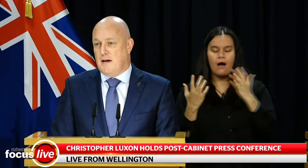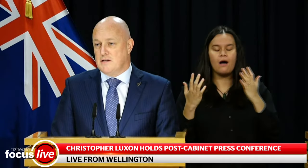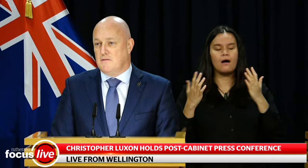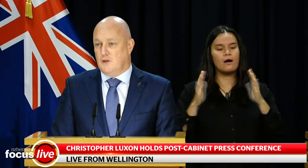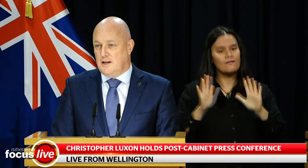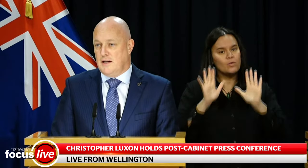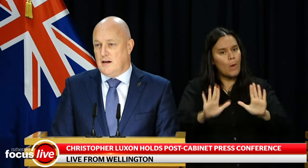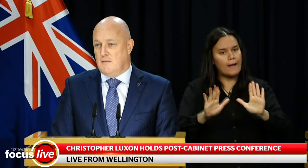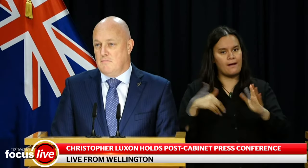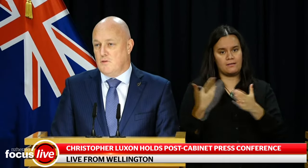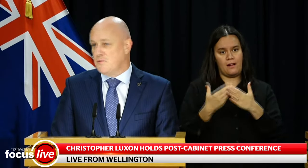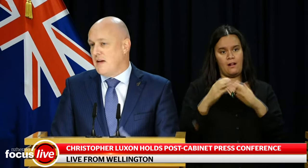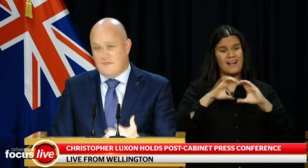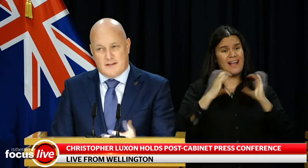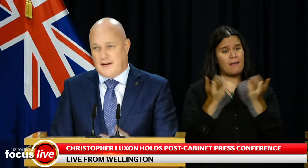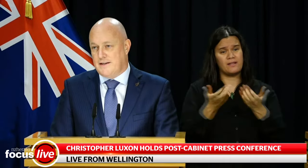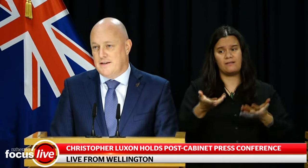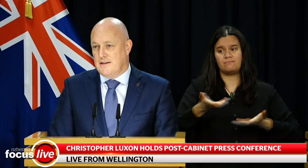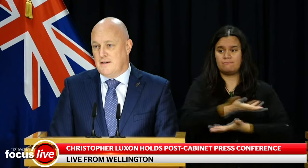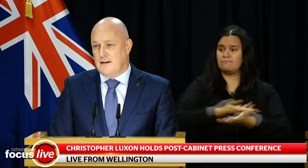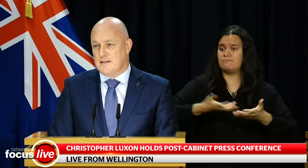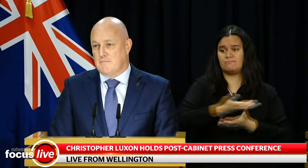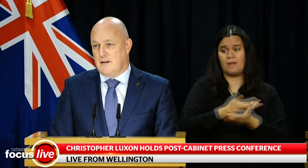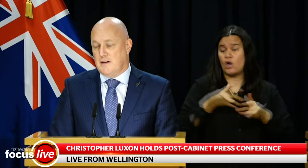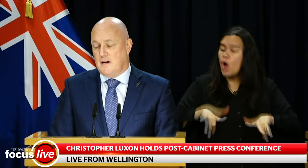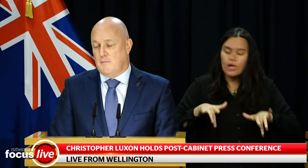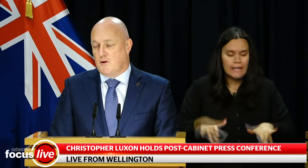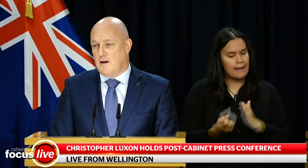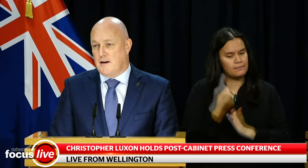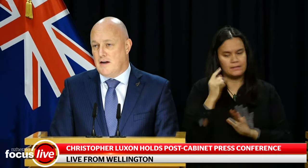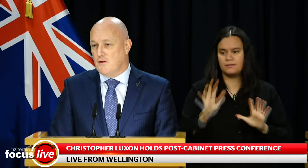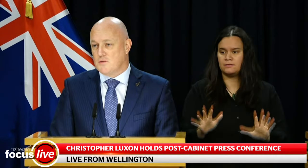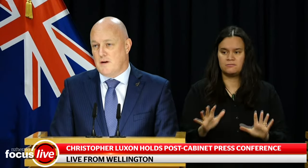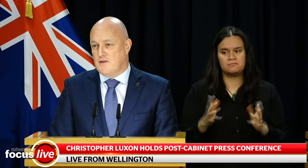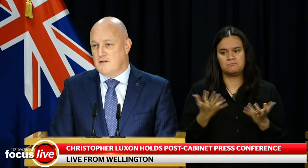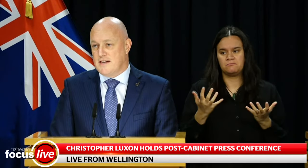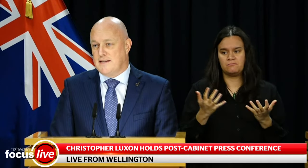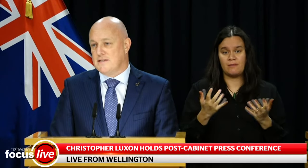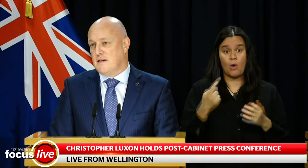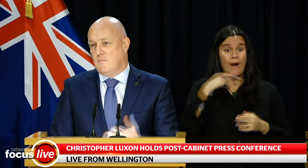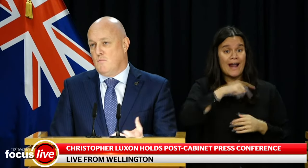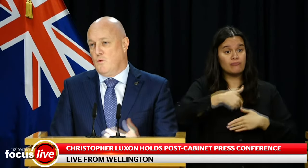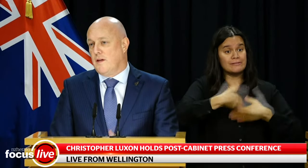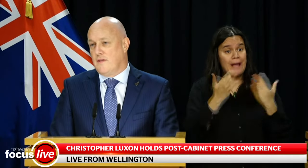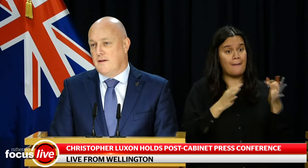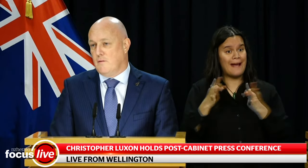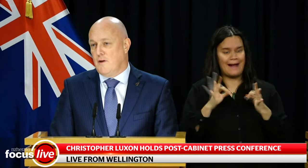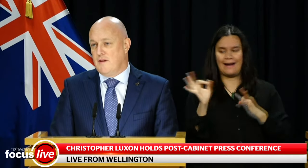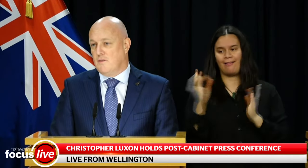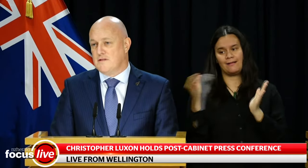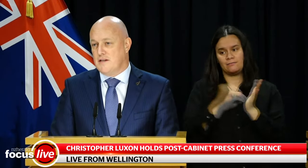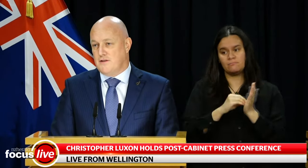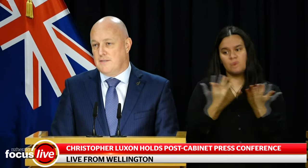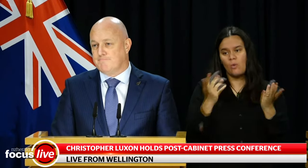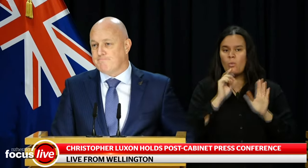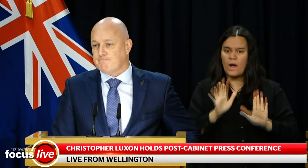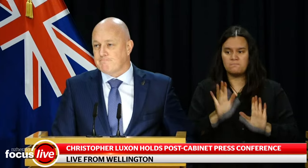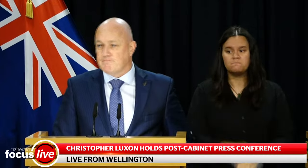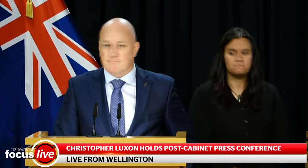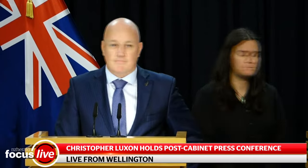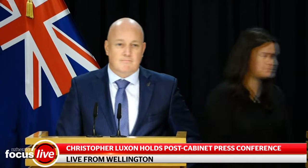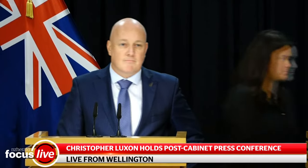conversation about it fully, which we haven't had, it hasn't been a priority in our first 100 days, we'll get there and we'll have that conversation